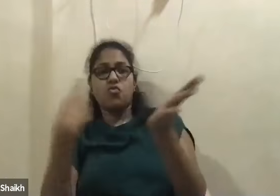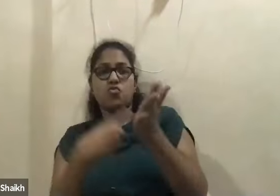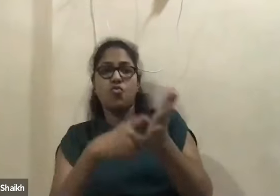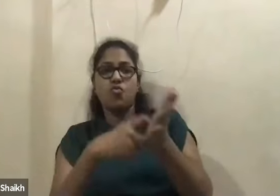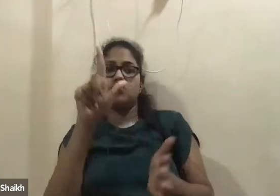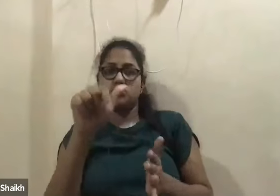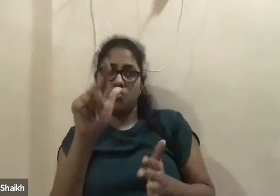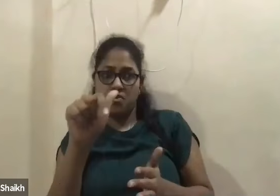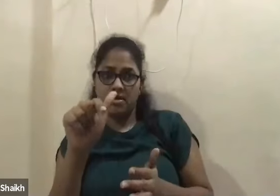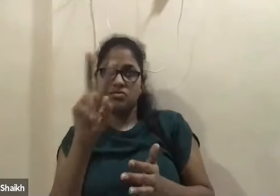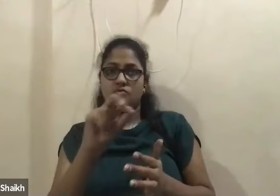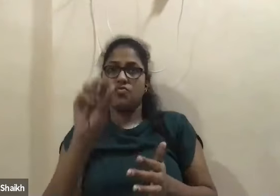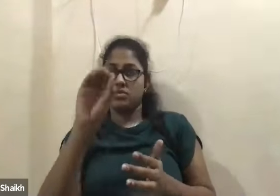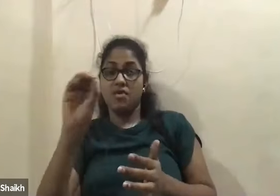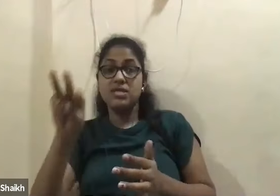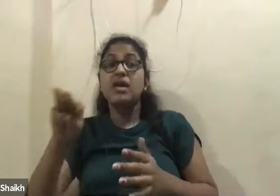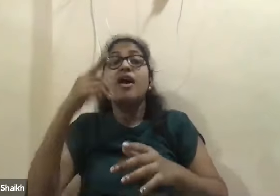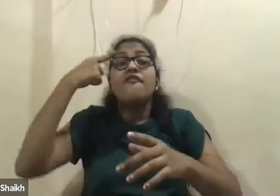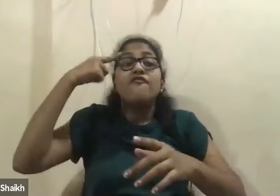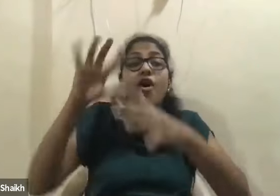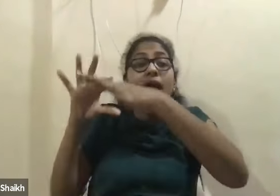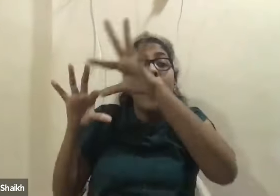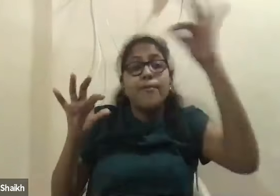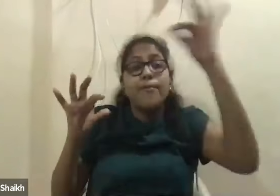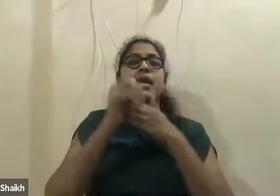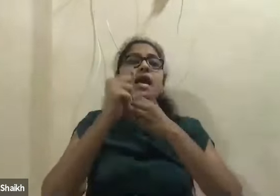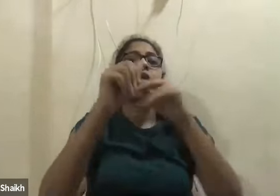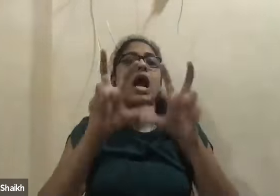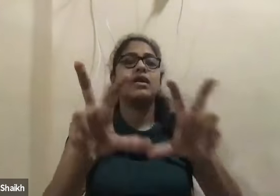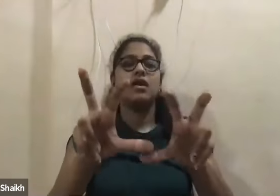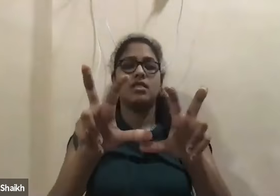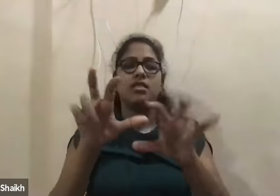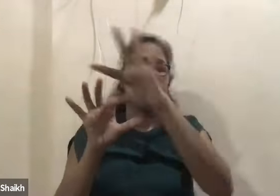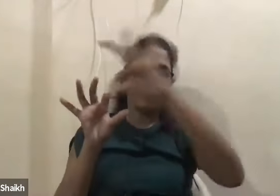2000. Okay, that is the appointment of guardian. Appointment of the guardian. Okay,